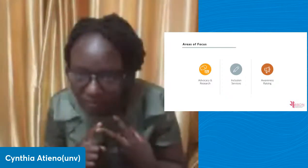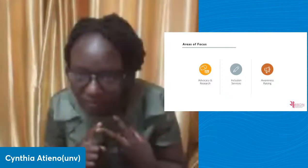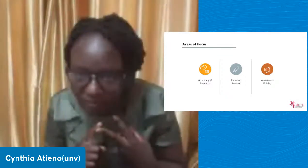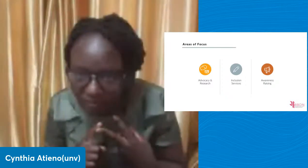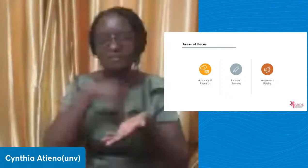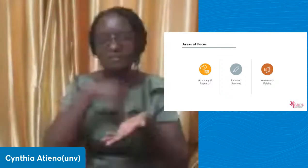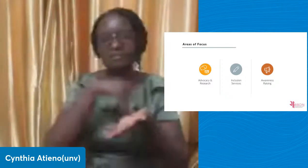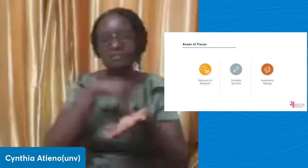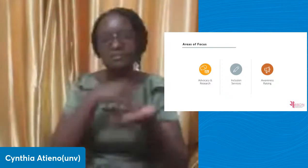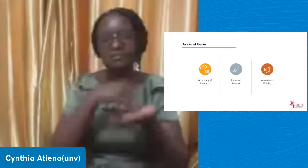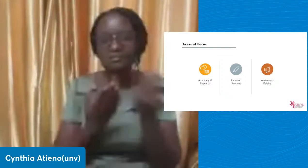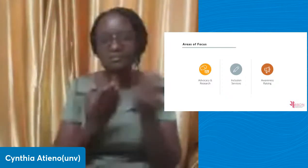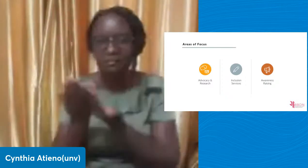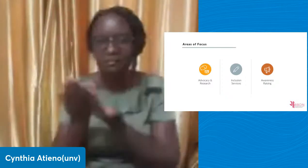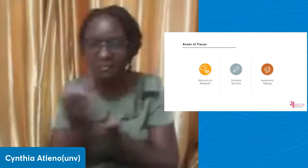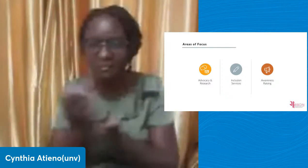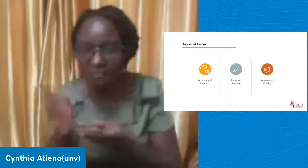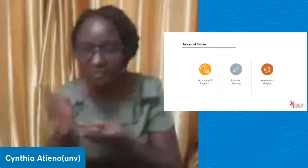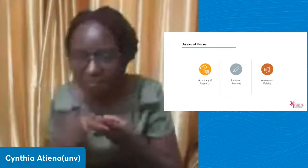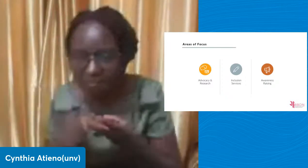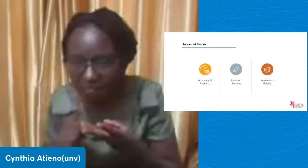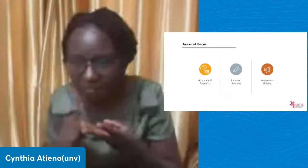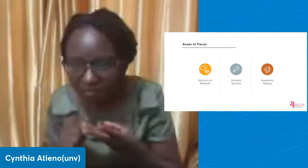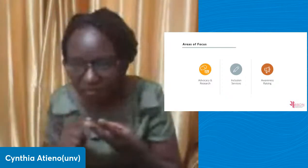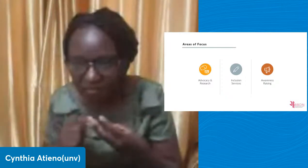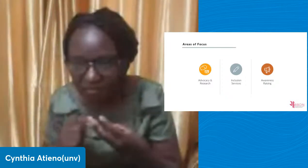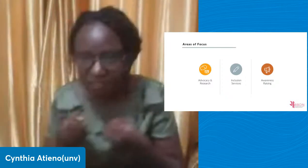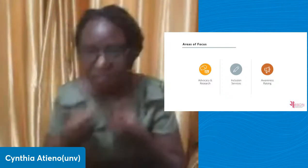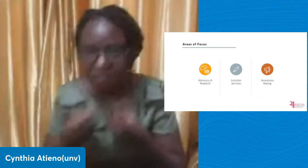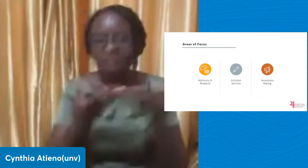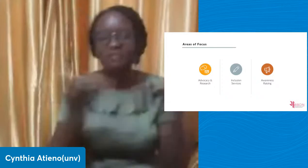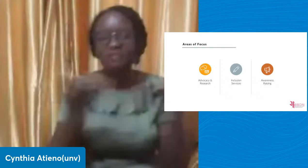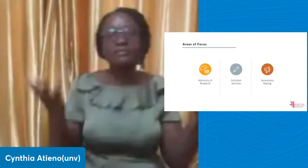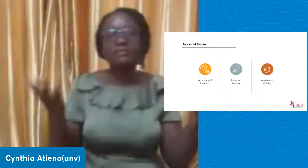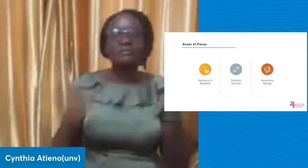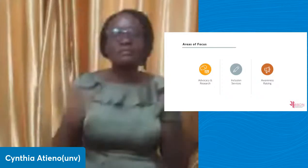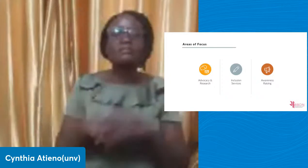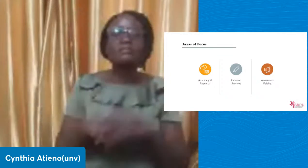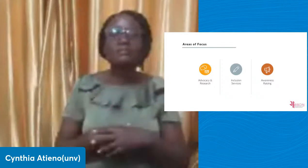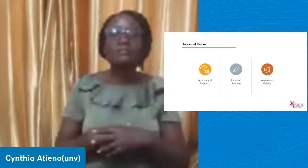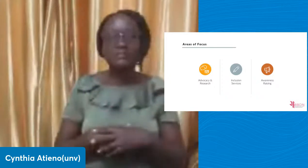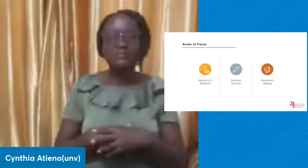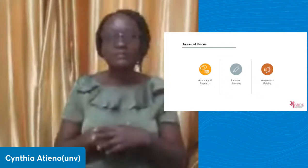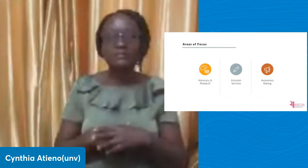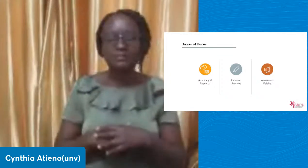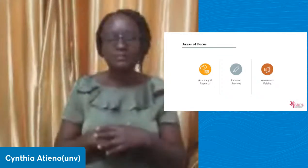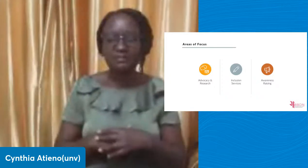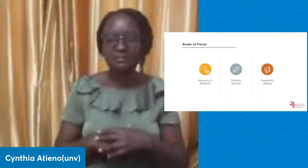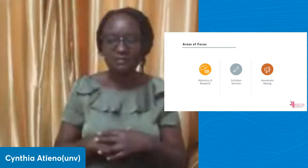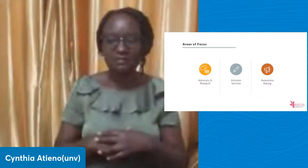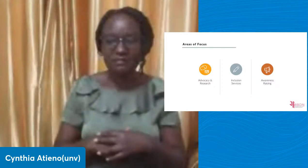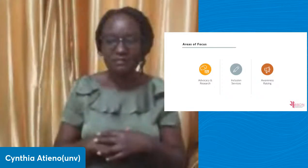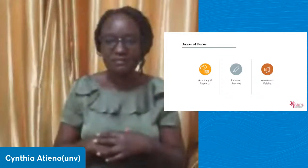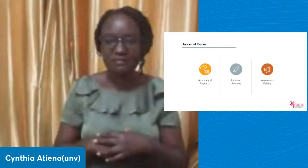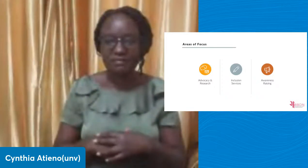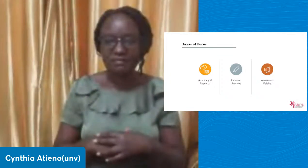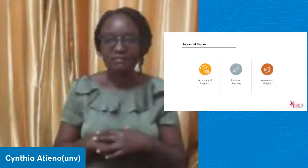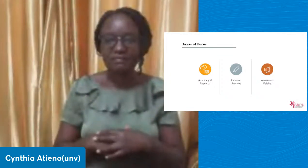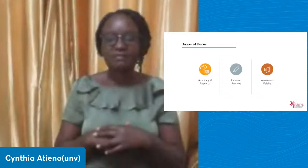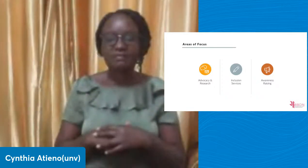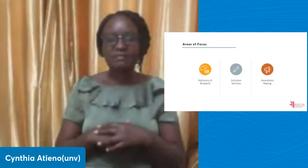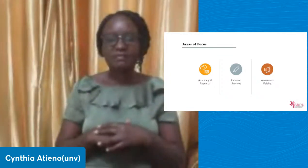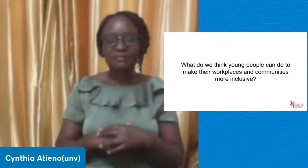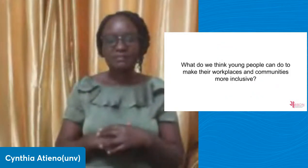job fairs and targeted recruitment drives, awareness campaigns, media engagement, research and policy advocacy.